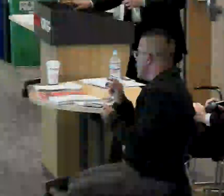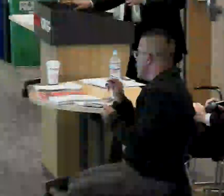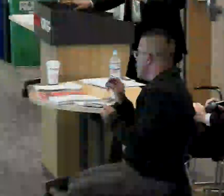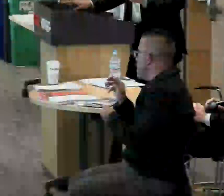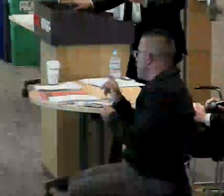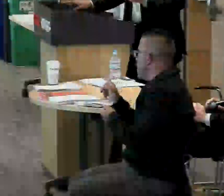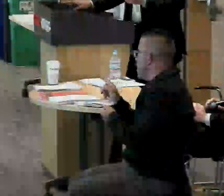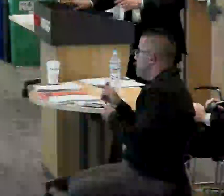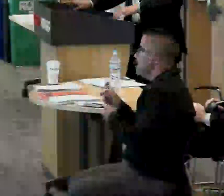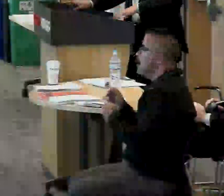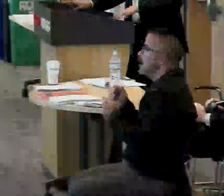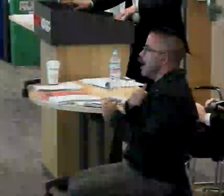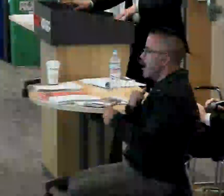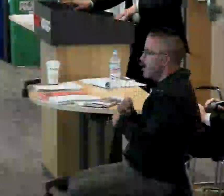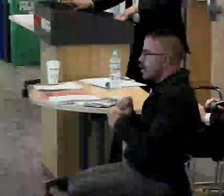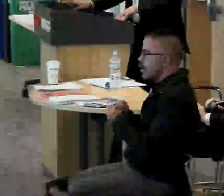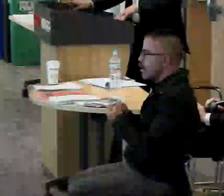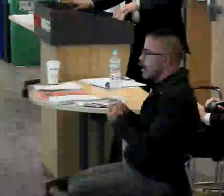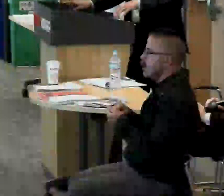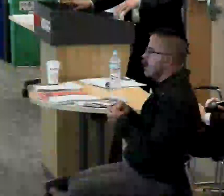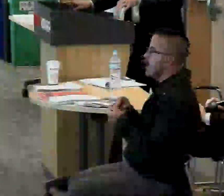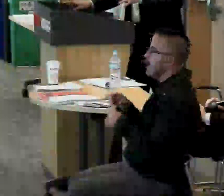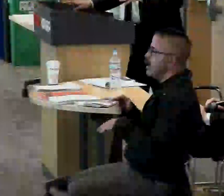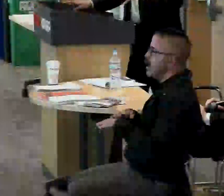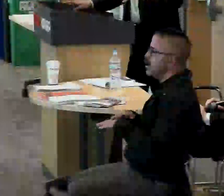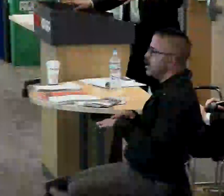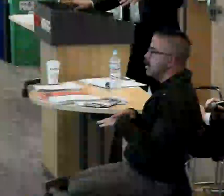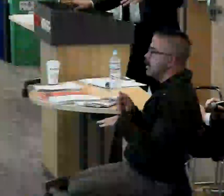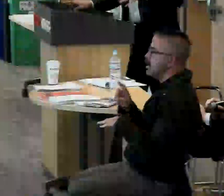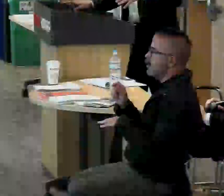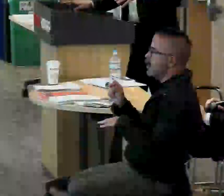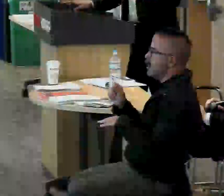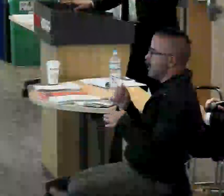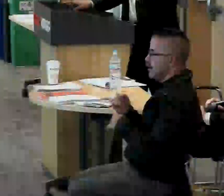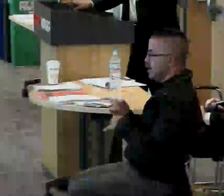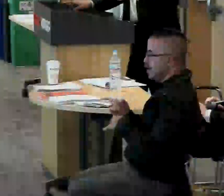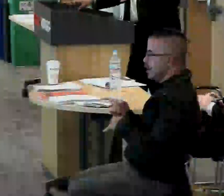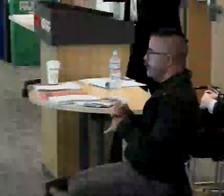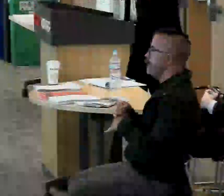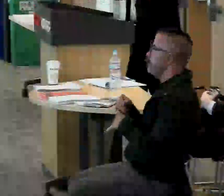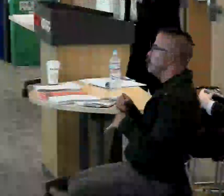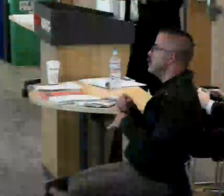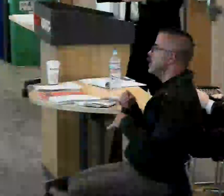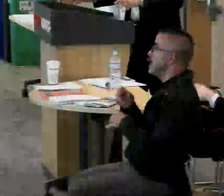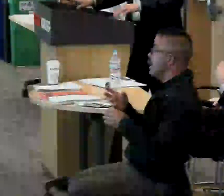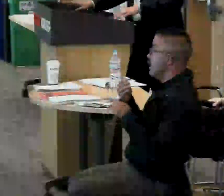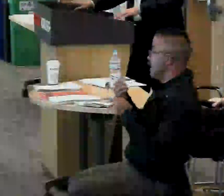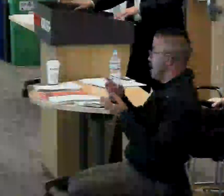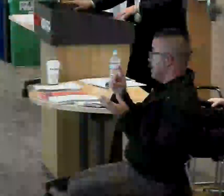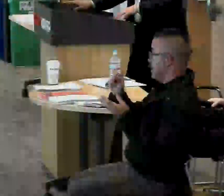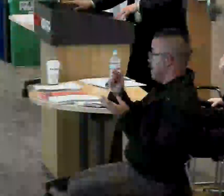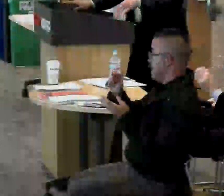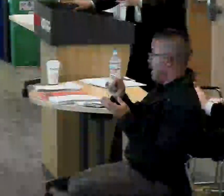National Disability Institute, the data that kind of talked about really the context of this